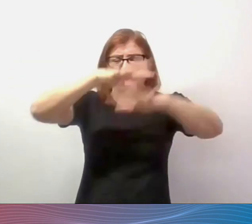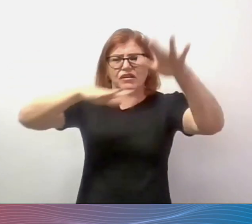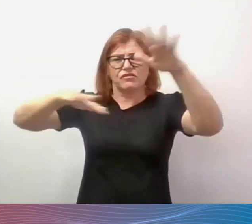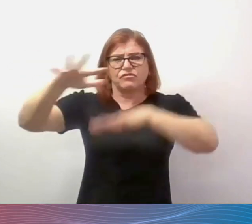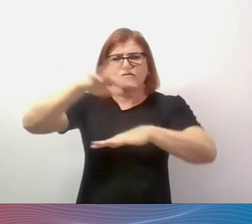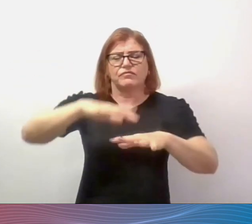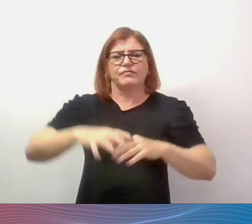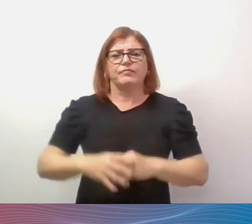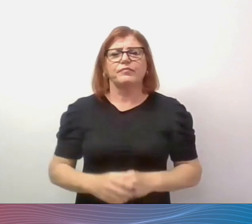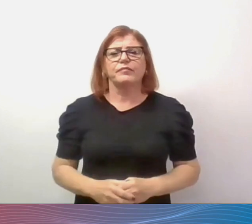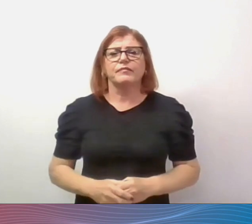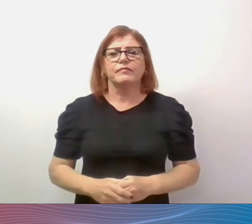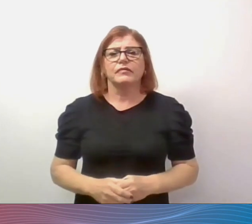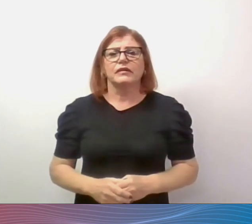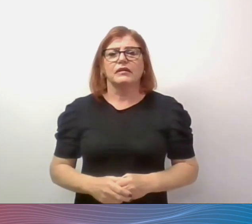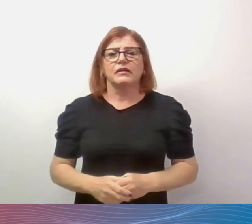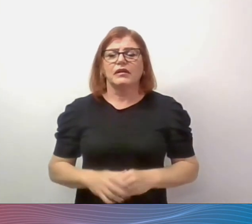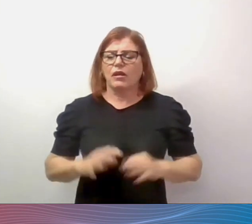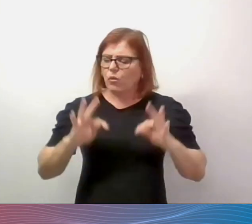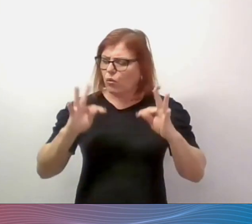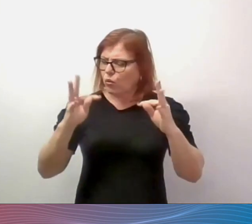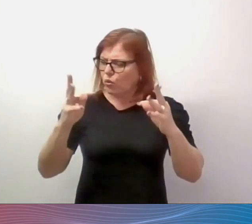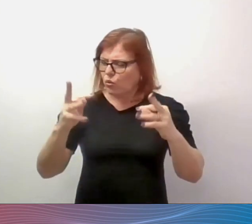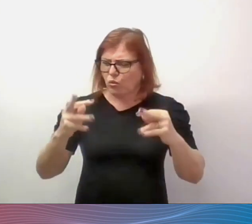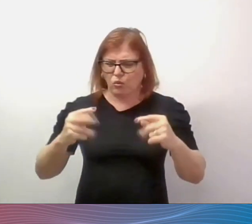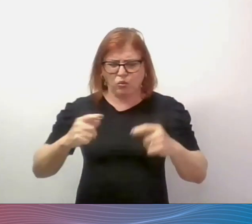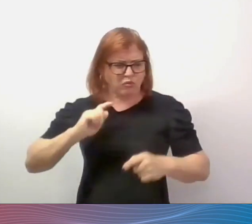E toda impureza, corrupção